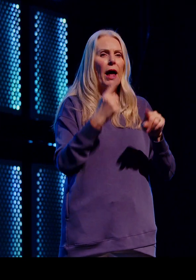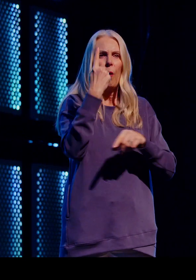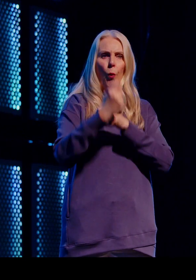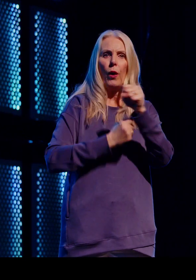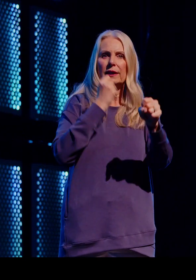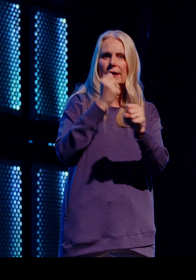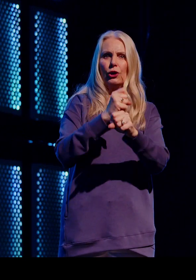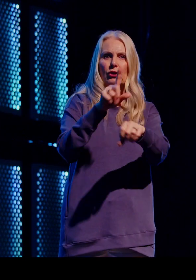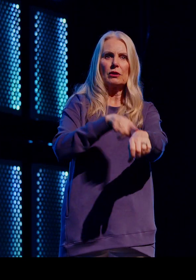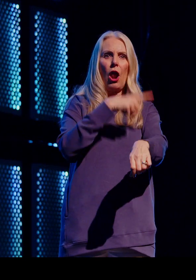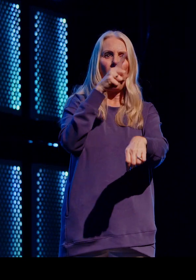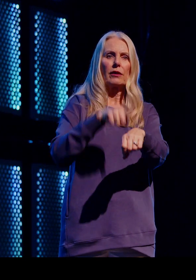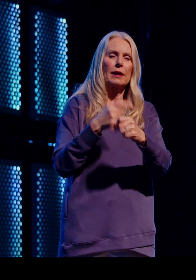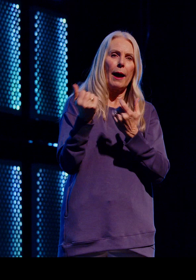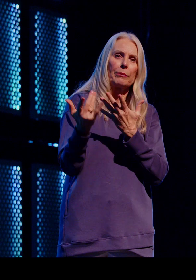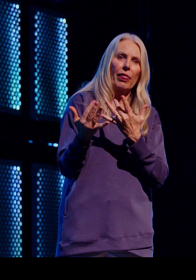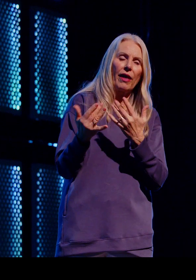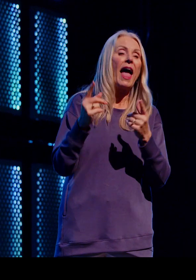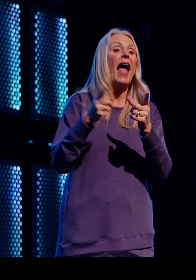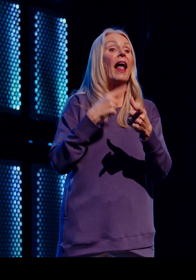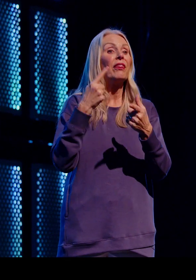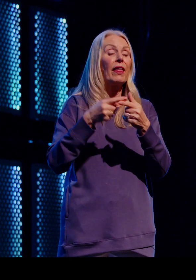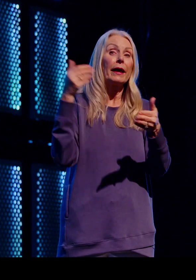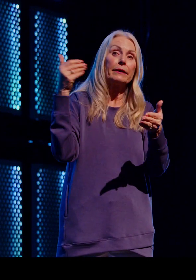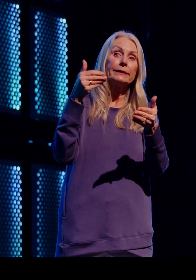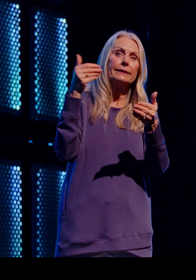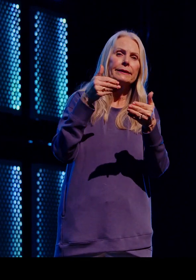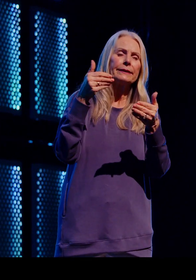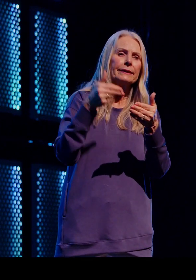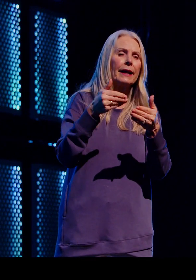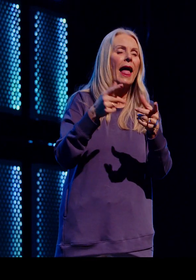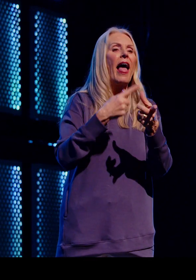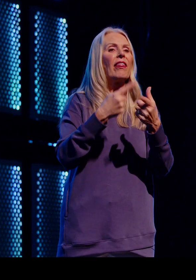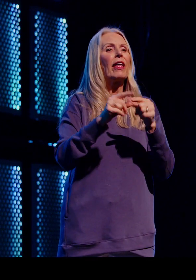time. And then you make up an excuse, and you can't go.